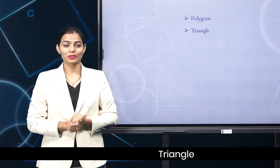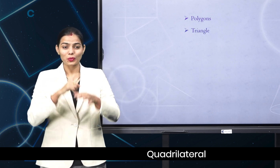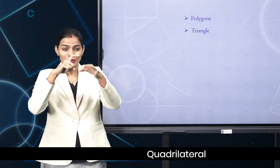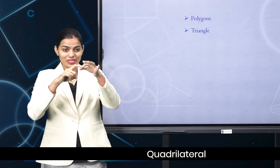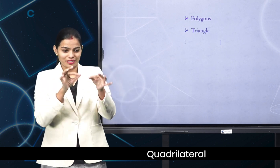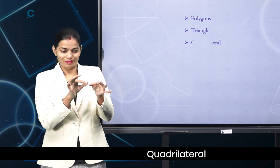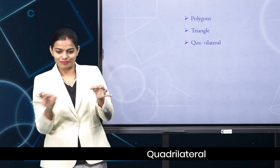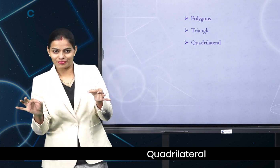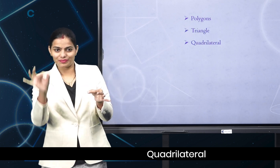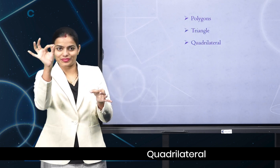quadrilateral,